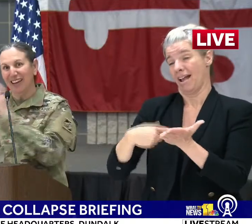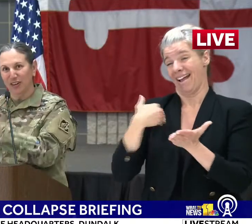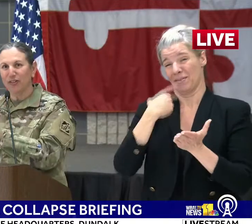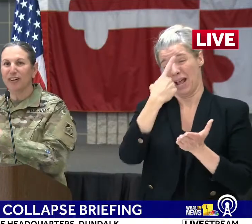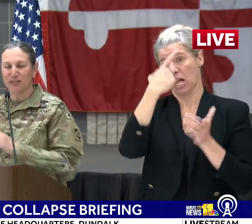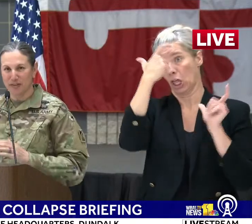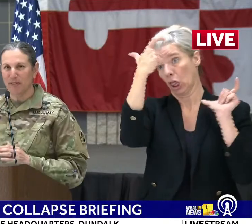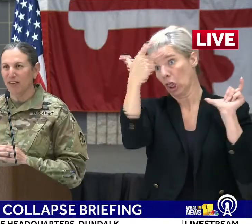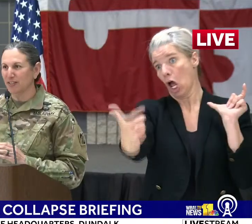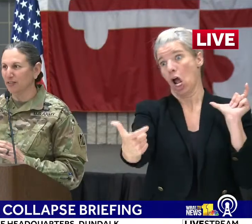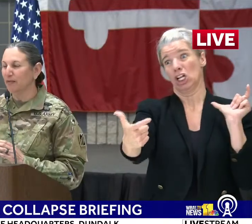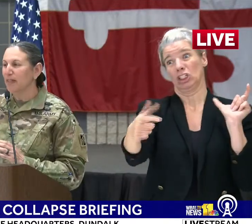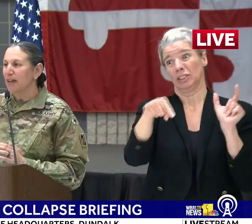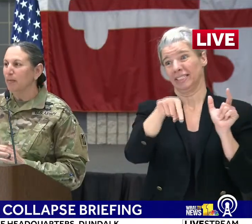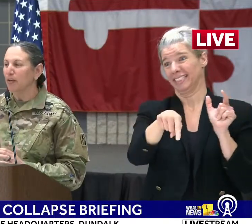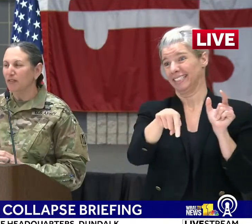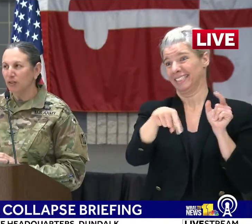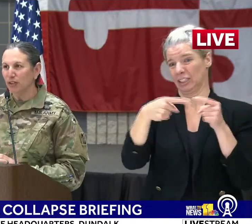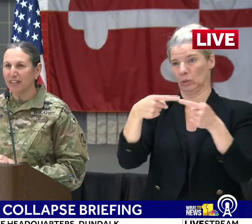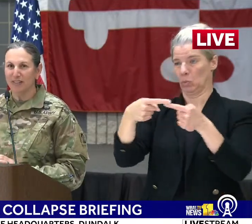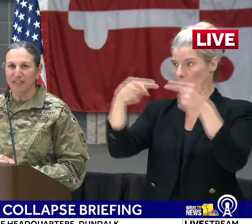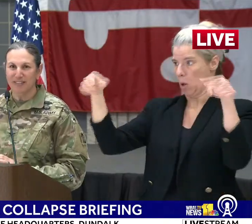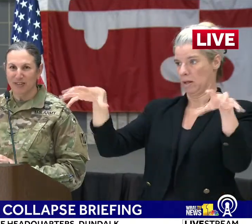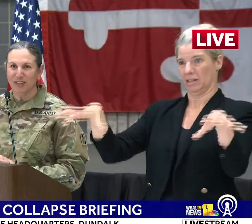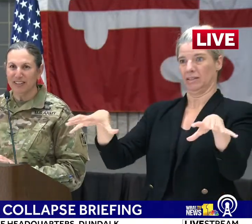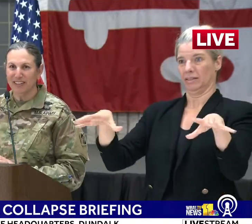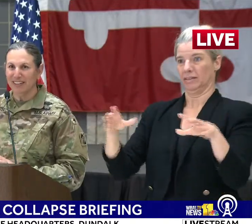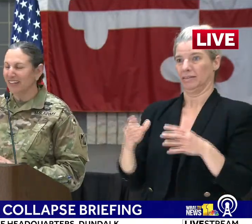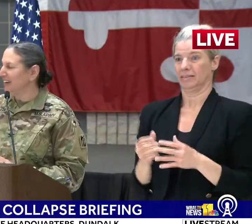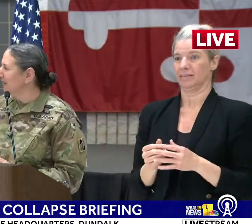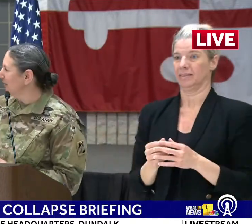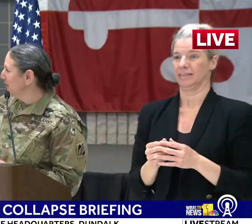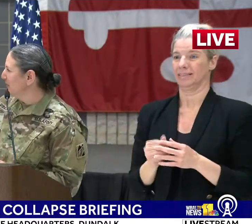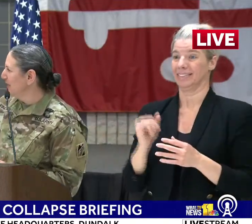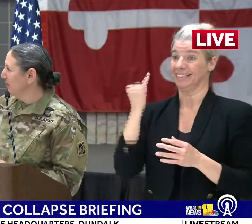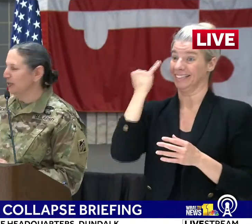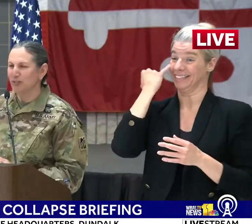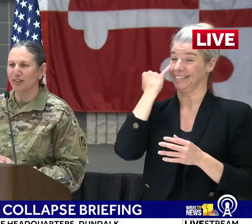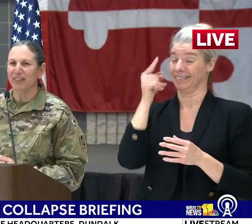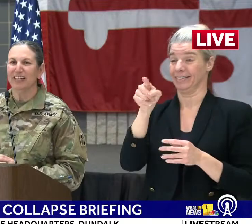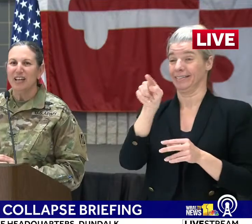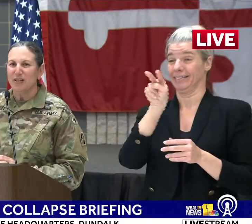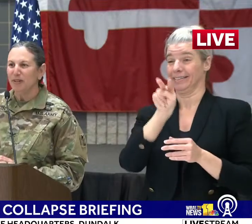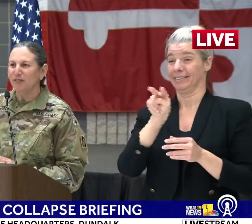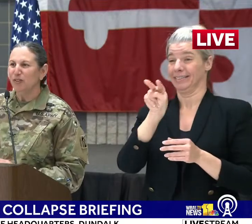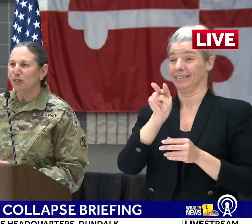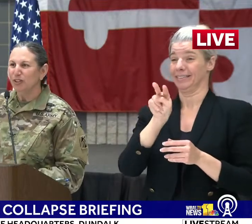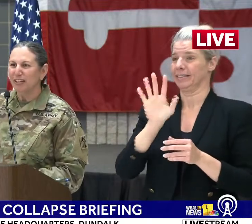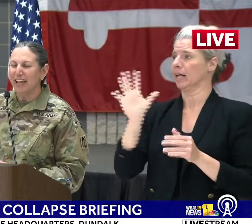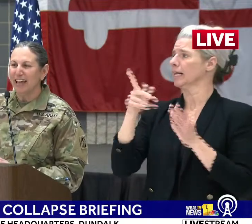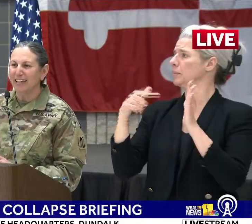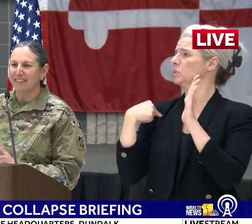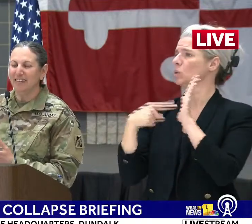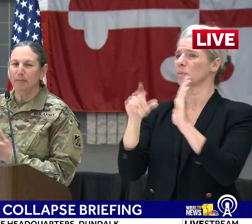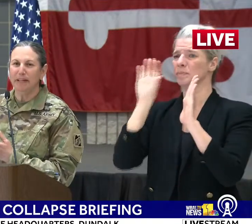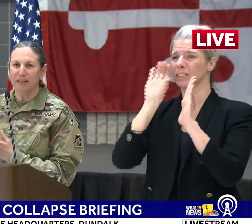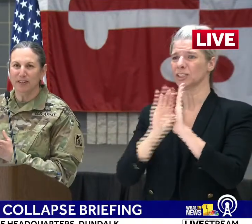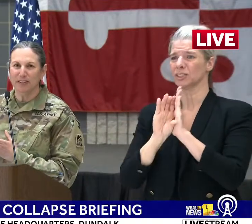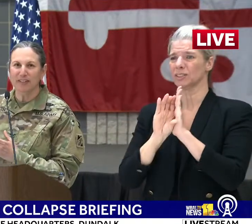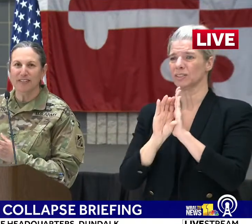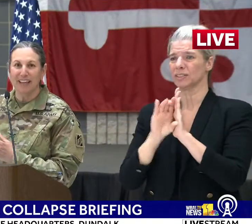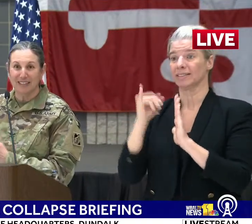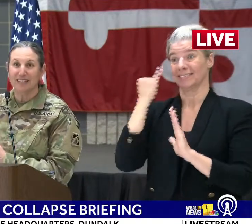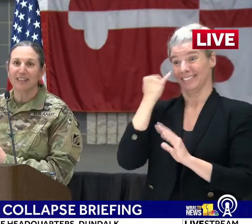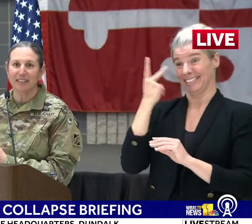was, again, across from the vessel. But if you look at the, I don't know if we have a picture of it, but if you look at